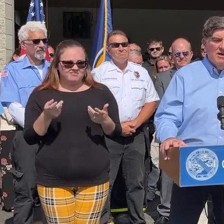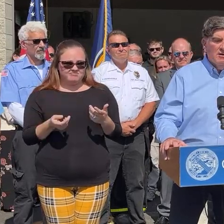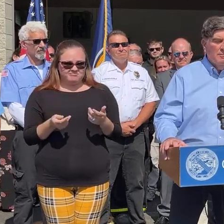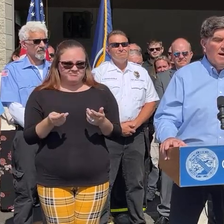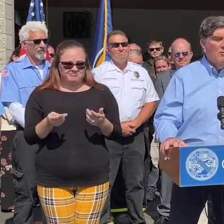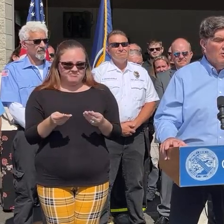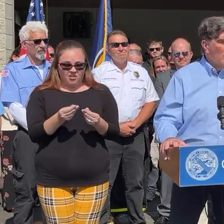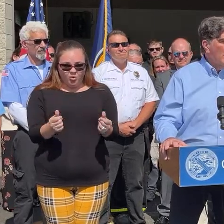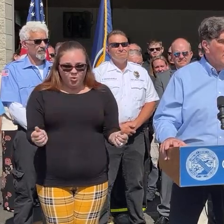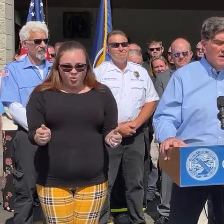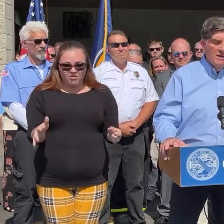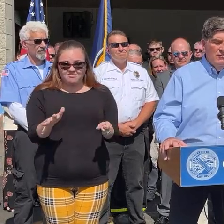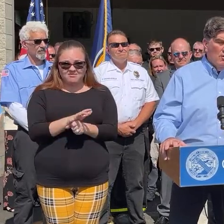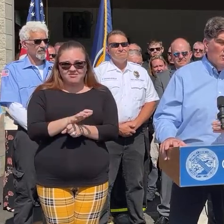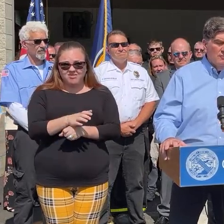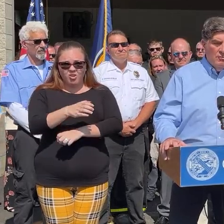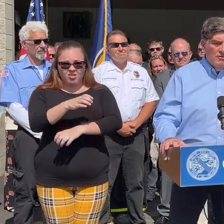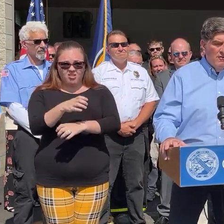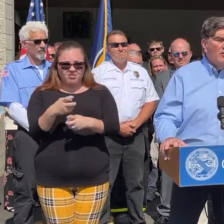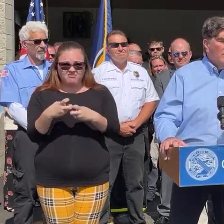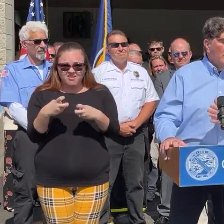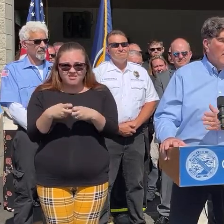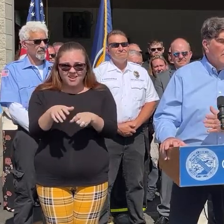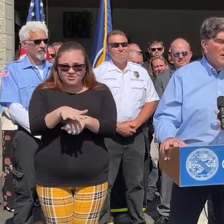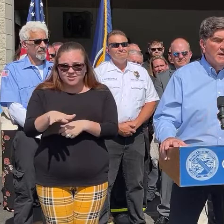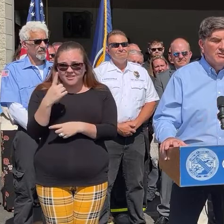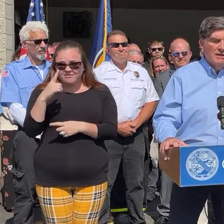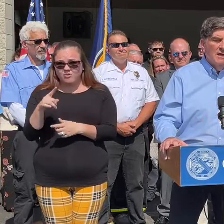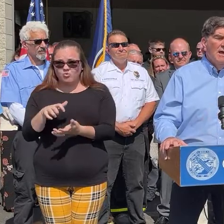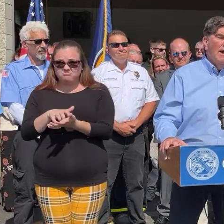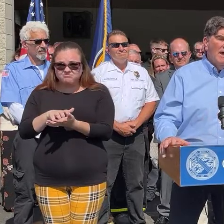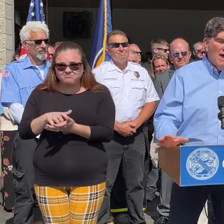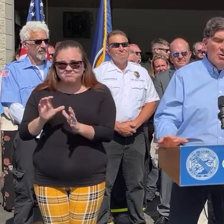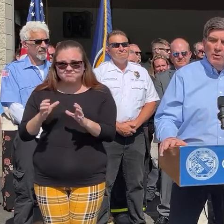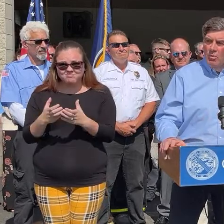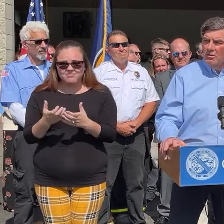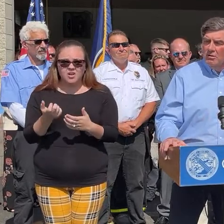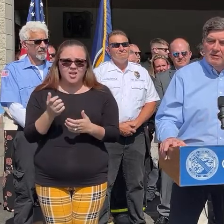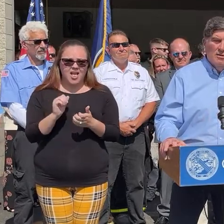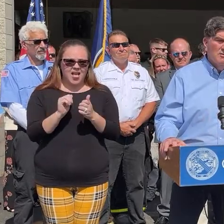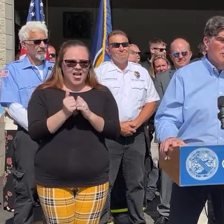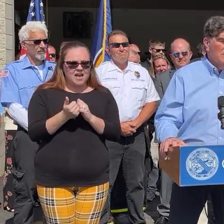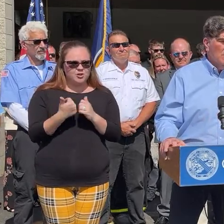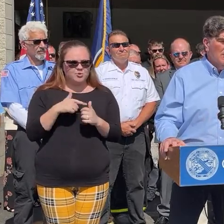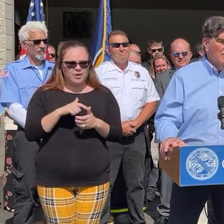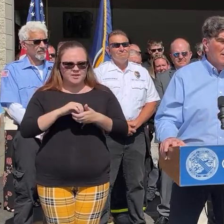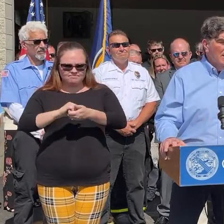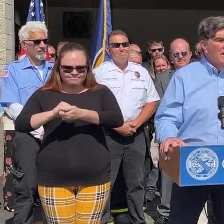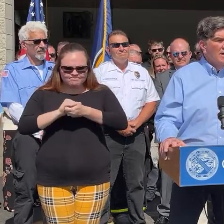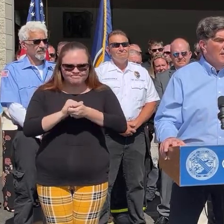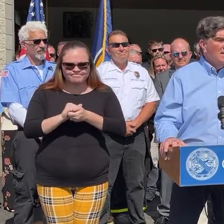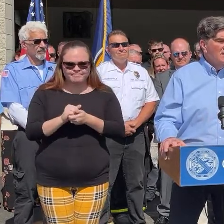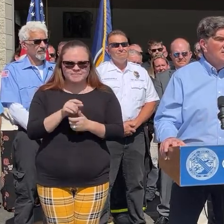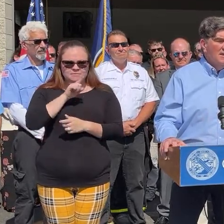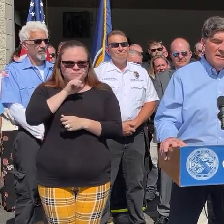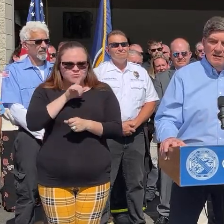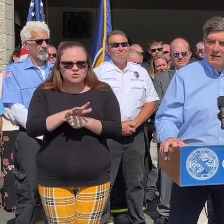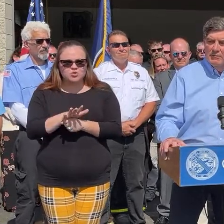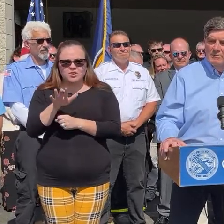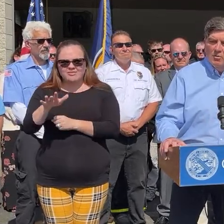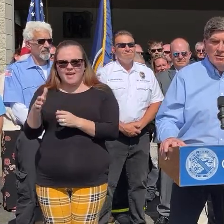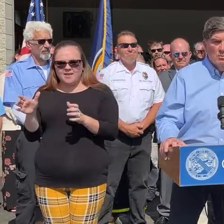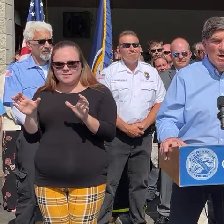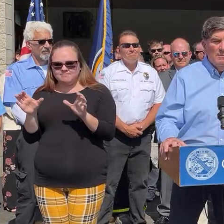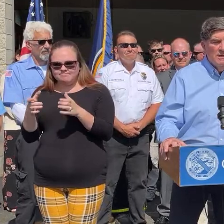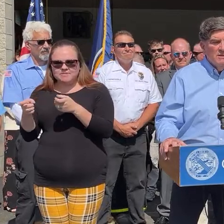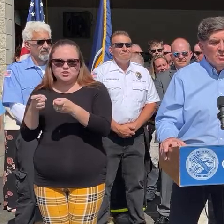an entire power grid for a vulnerable population? And then how do we work a little bit closer to assure that maybe that's insulated a little